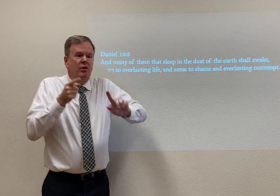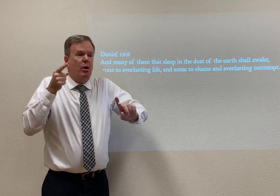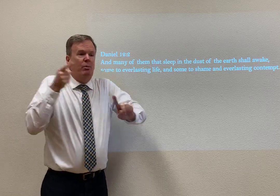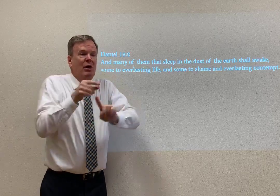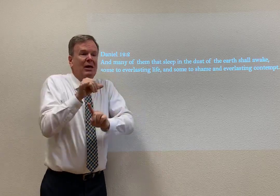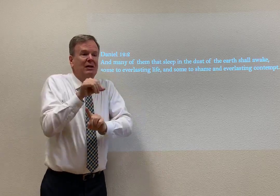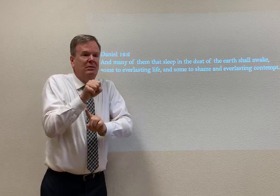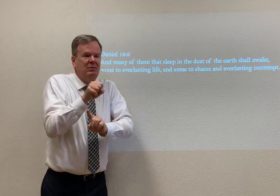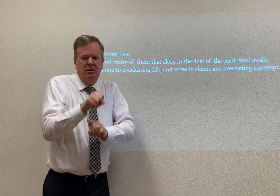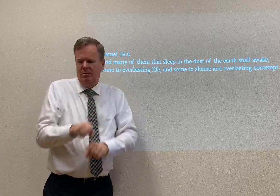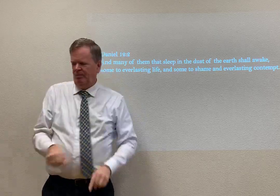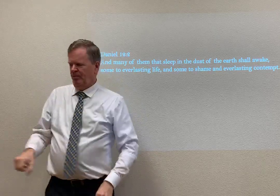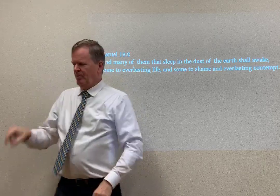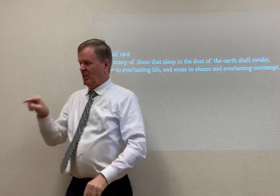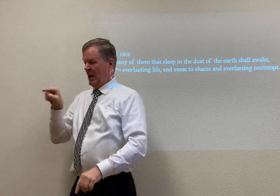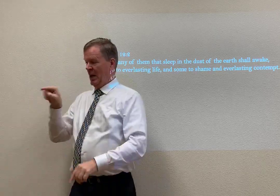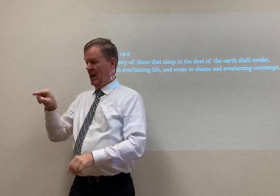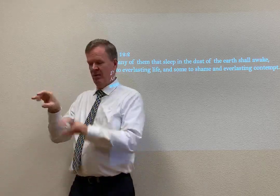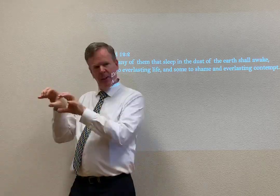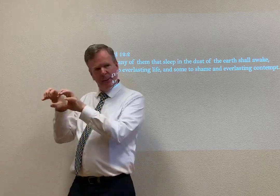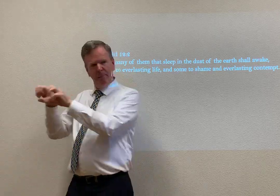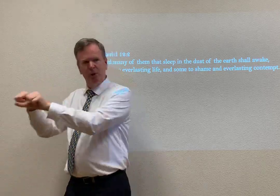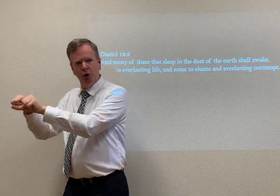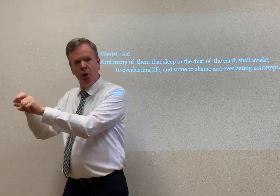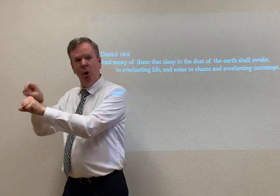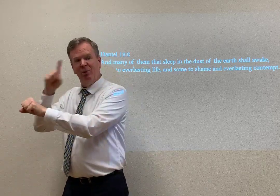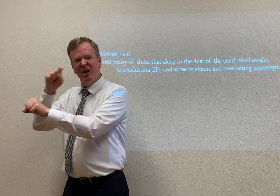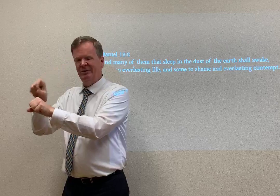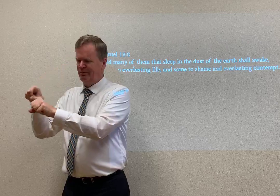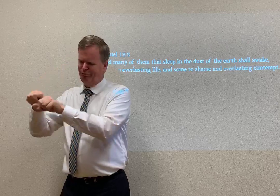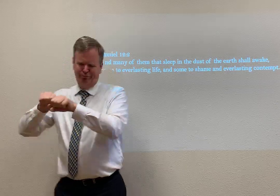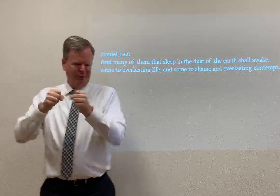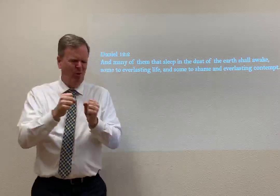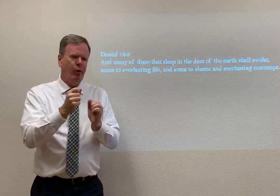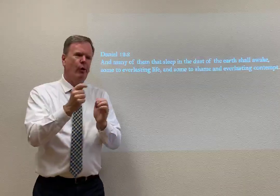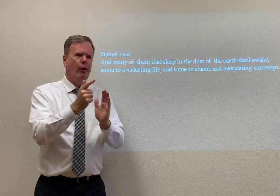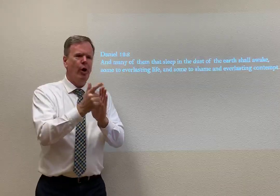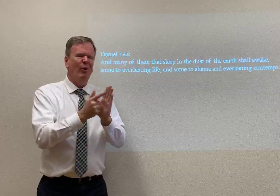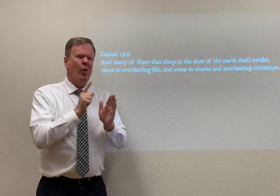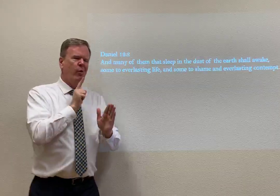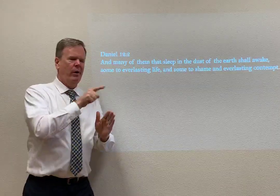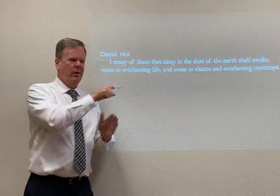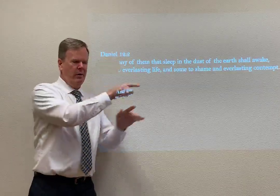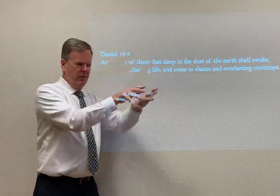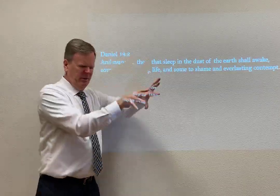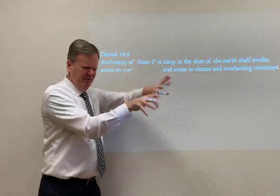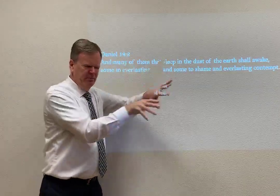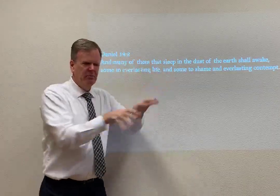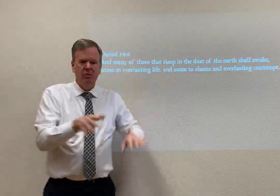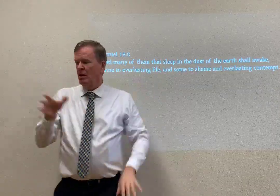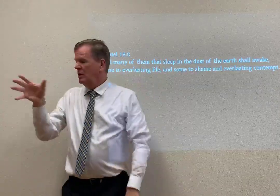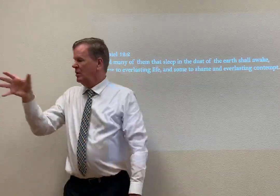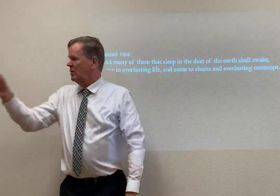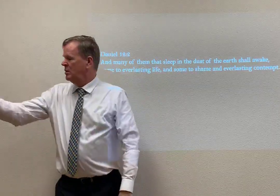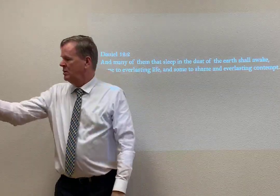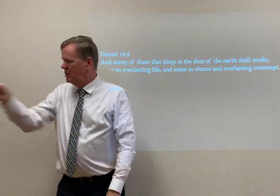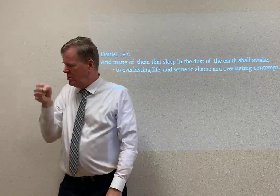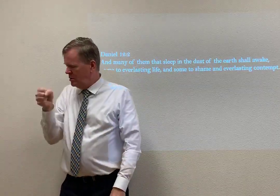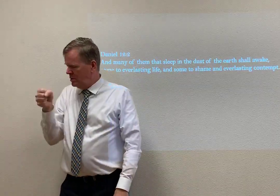and the point of the story is that this law included the fact that he needed to be worshipped, and then Daniel apparently broke the law because he didn't worship the king, he